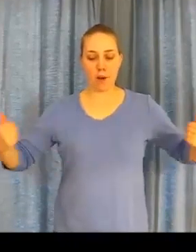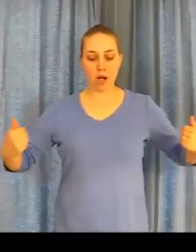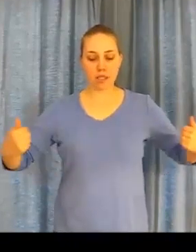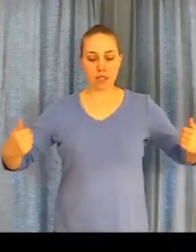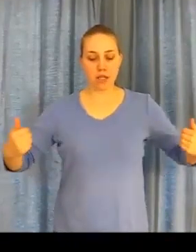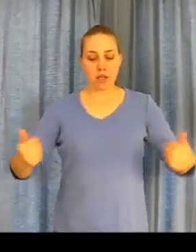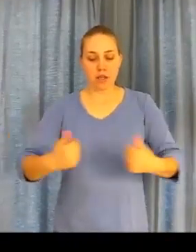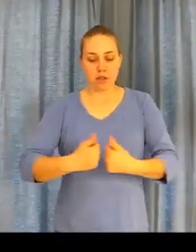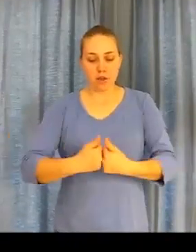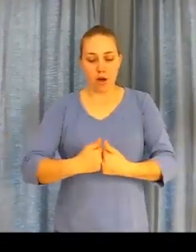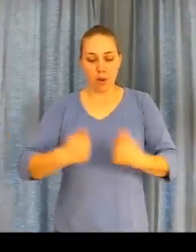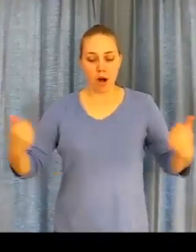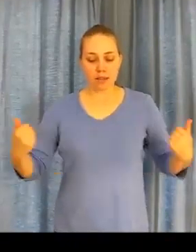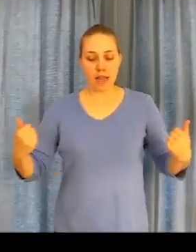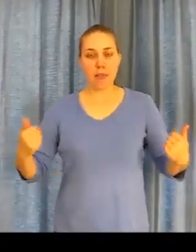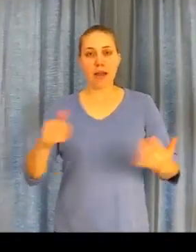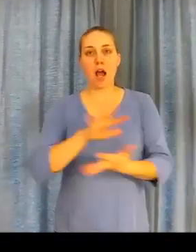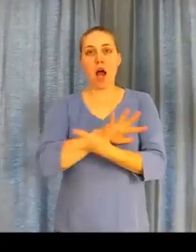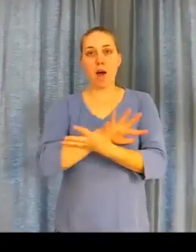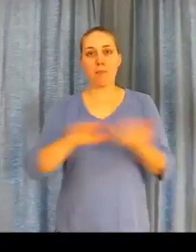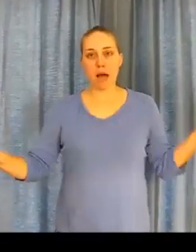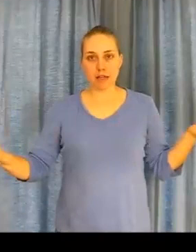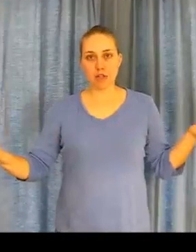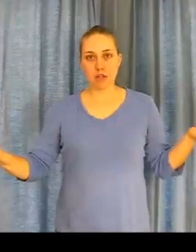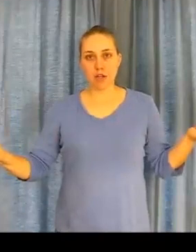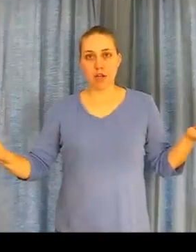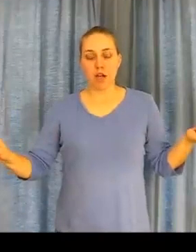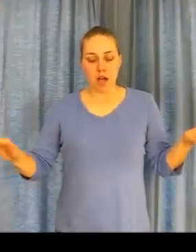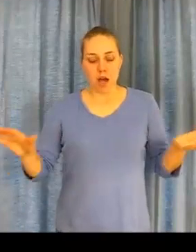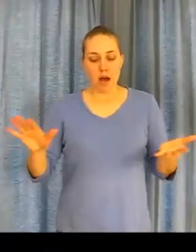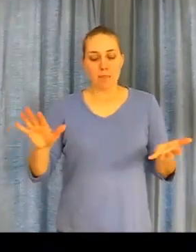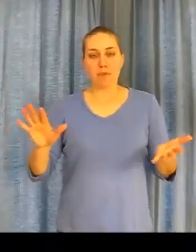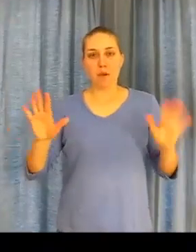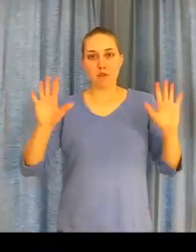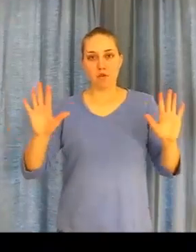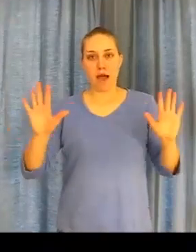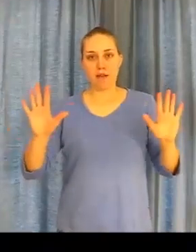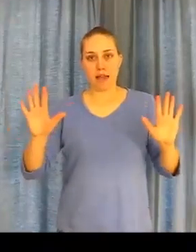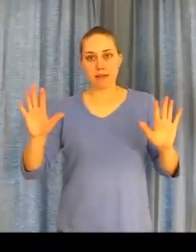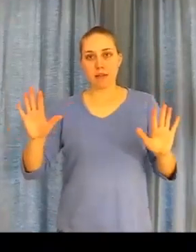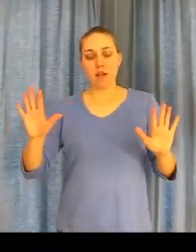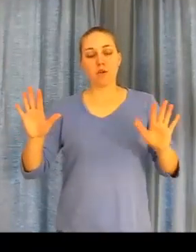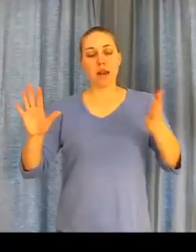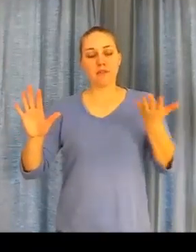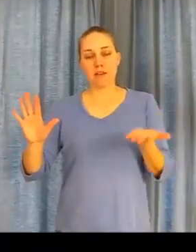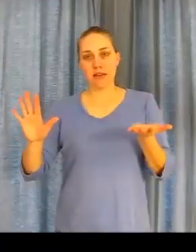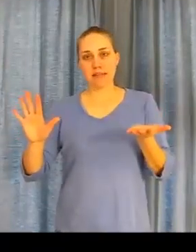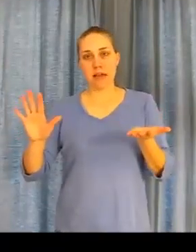apart. So apart and then abolish. You have two 5 hands. Your left hand faces up,